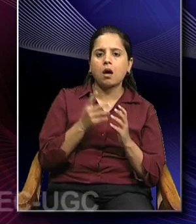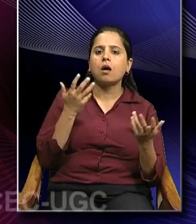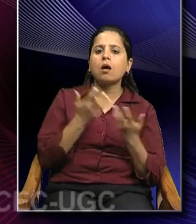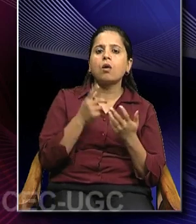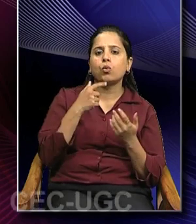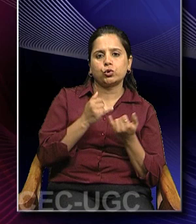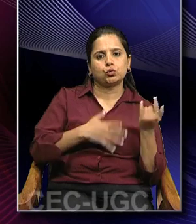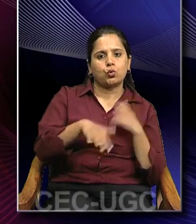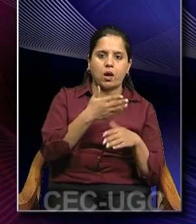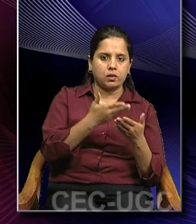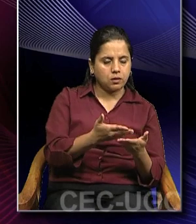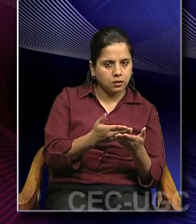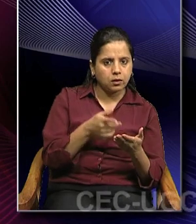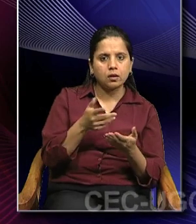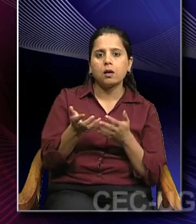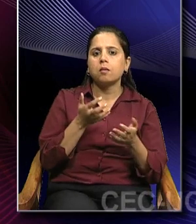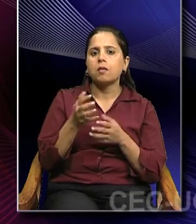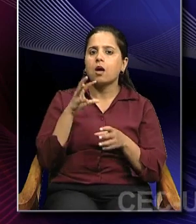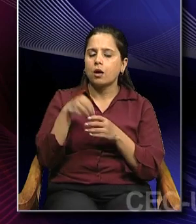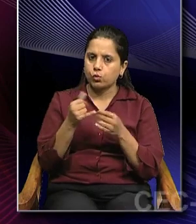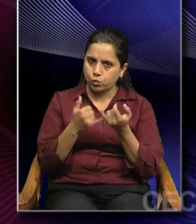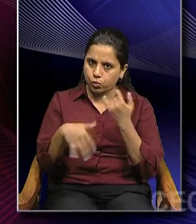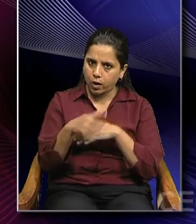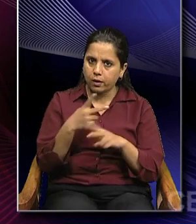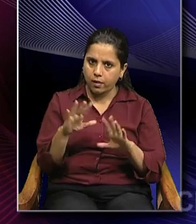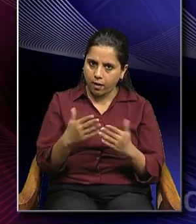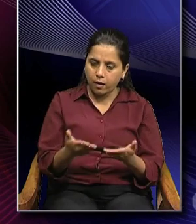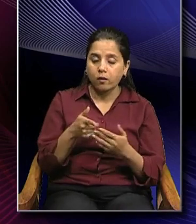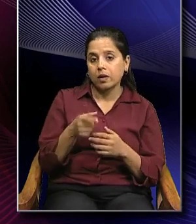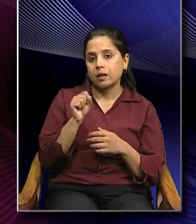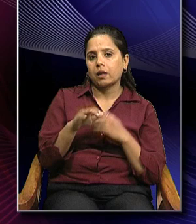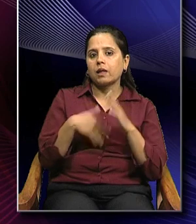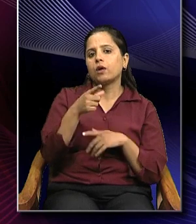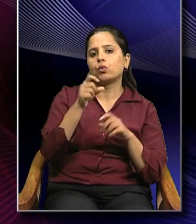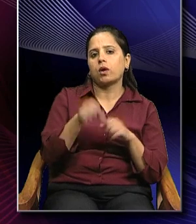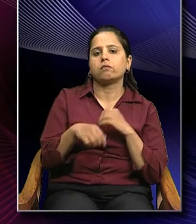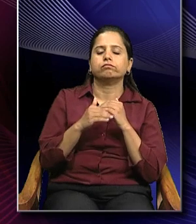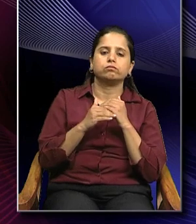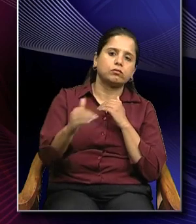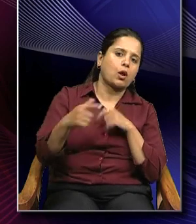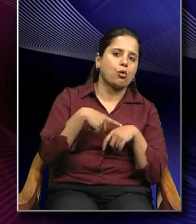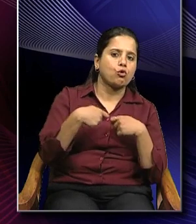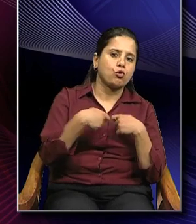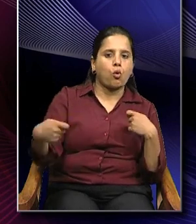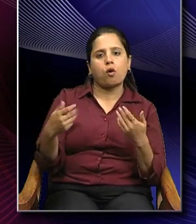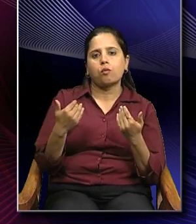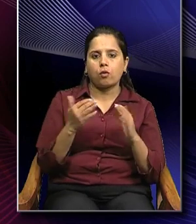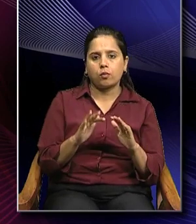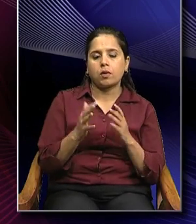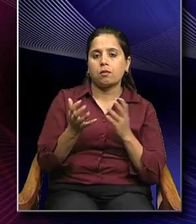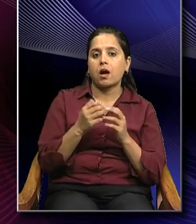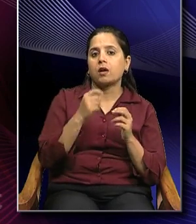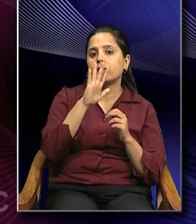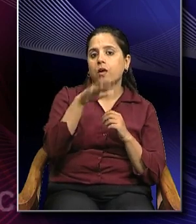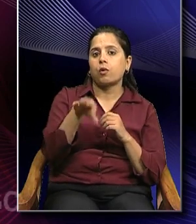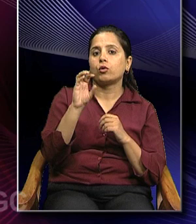that society, market is the part of society, as and of course then only you will be able to sustain for long. So marketing